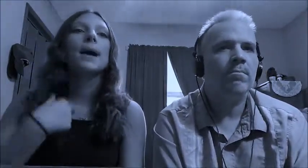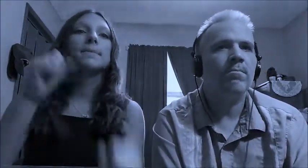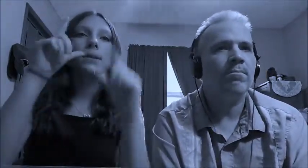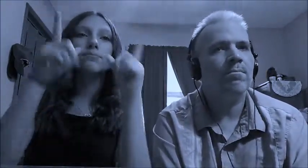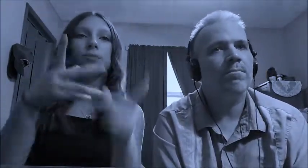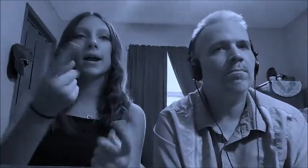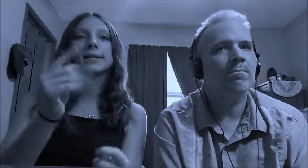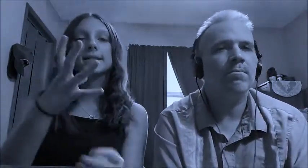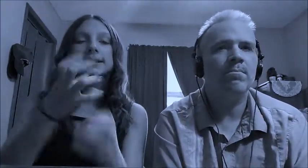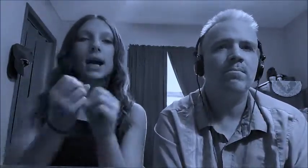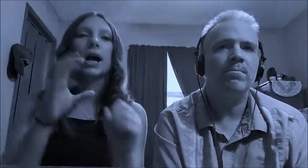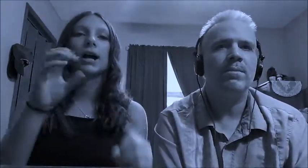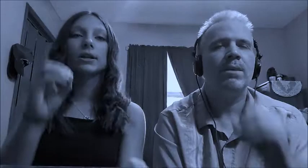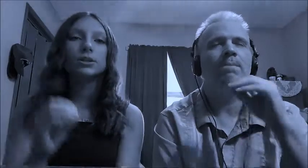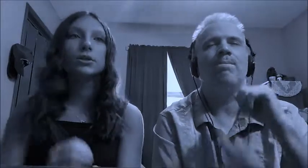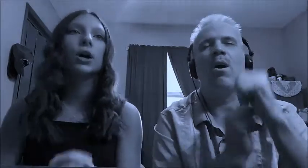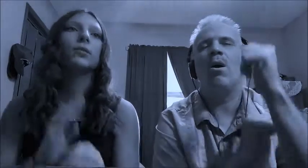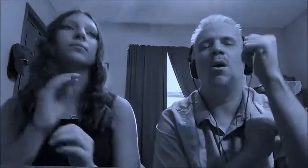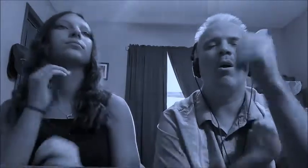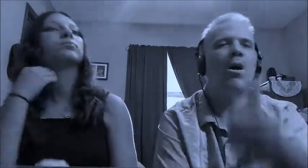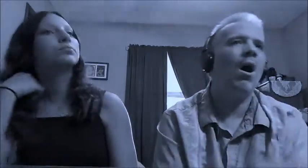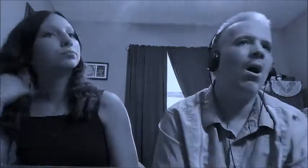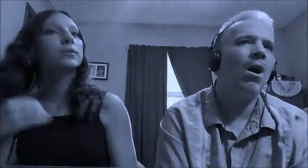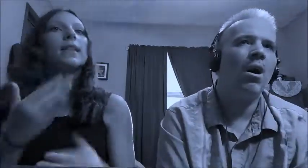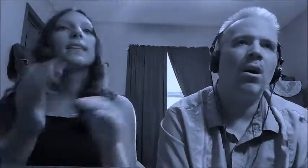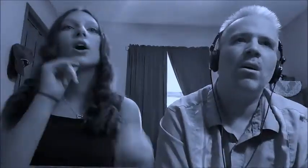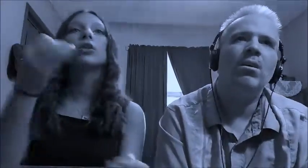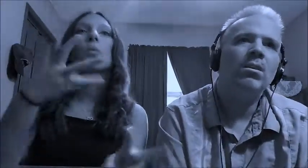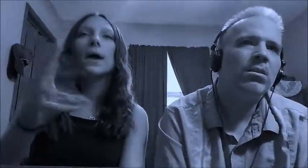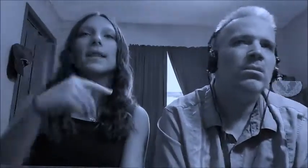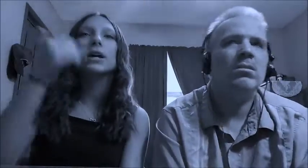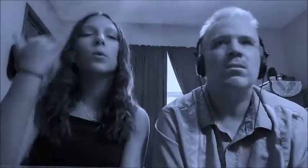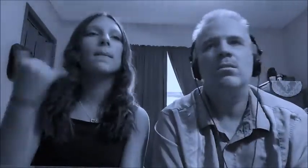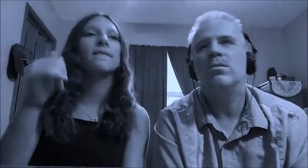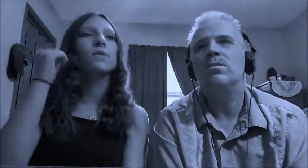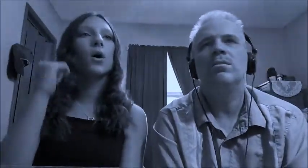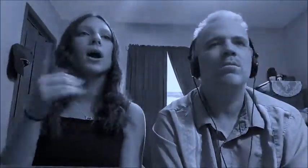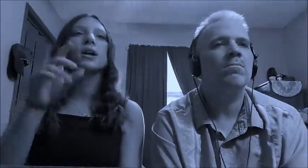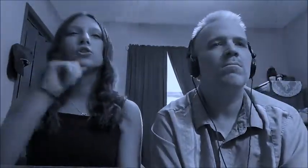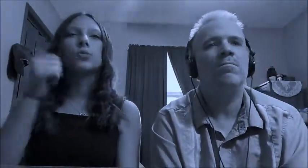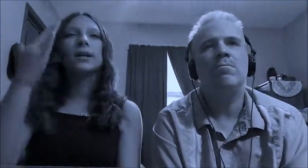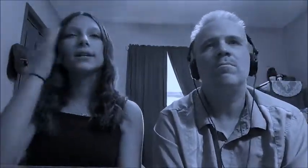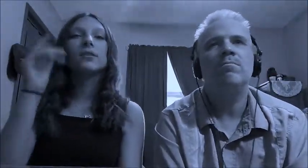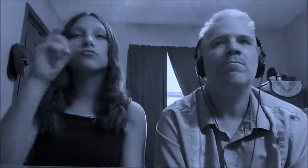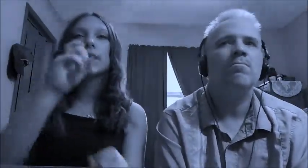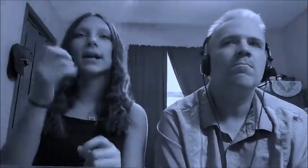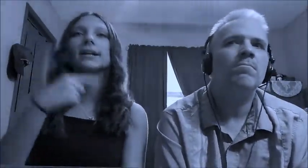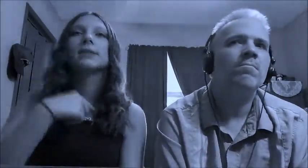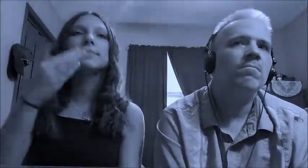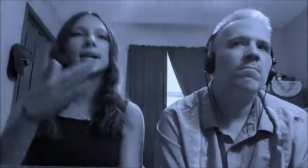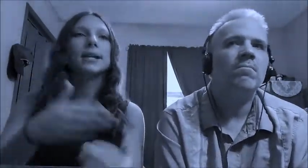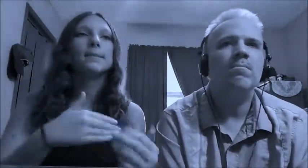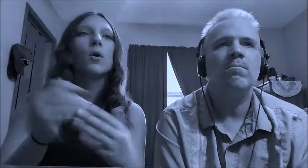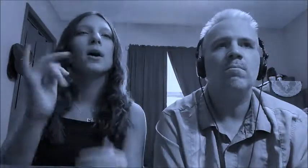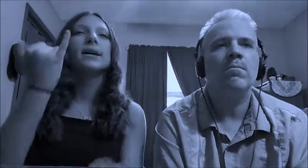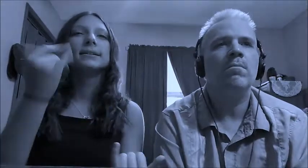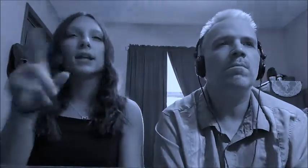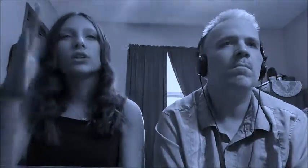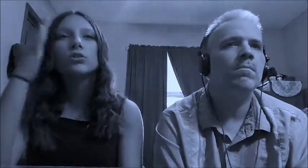with me I'm surprised it got so hard My aren't the way they were before You wouldn't even recognize me anymore Not